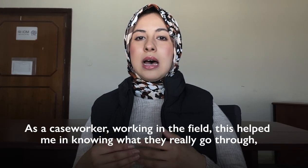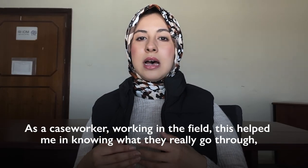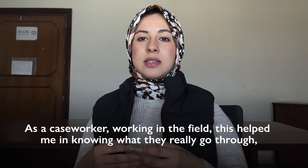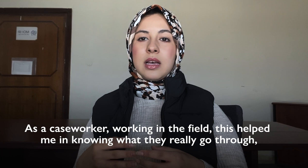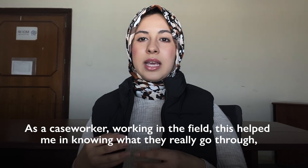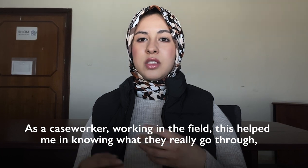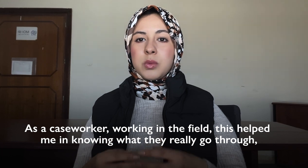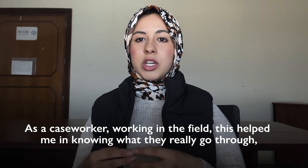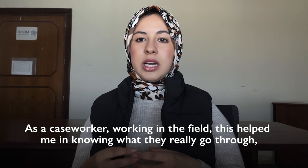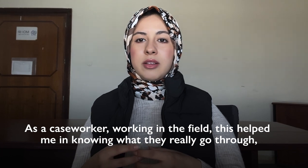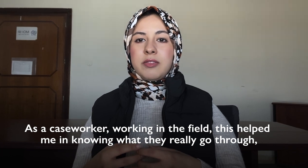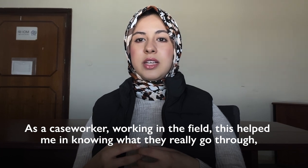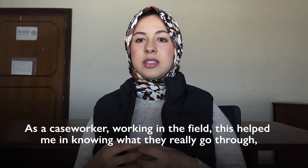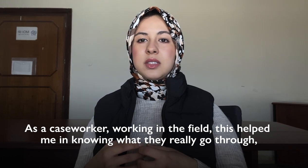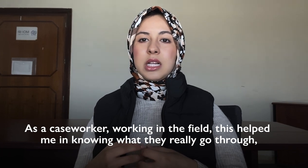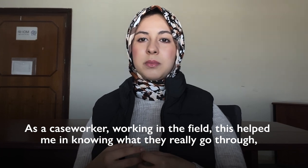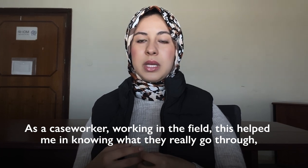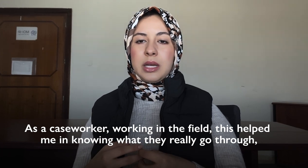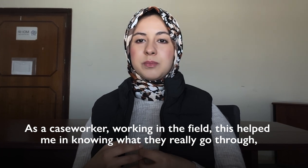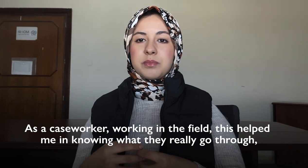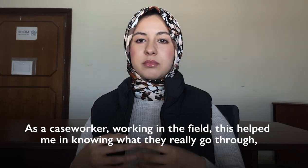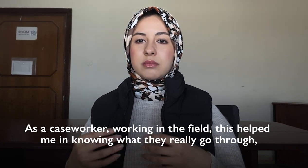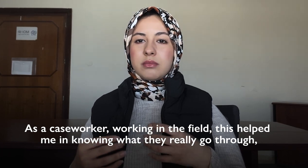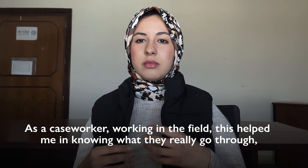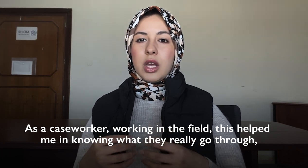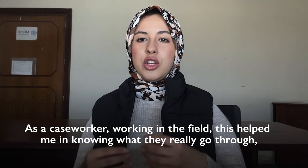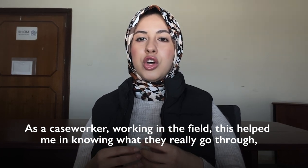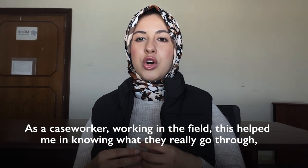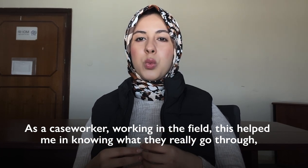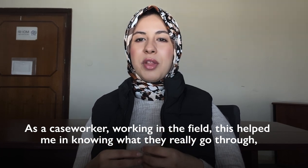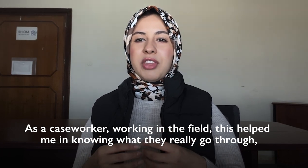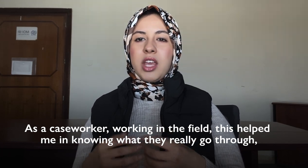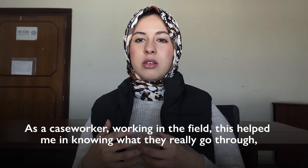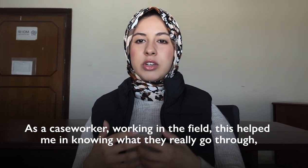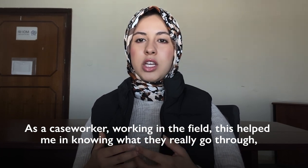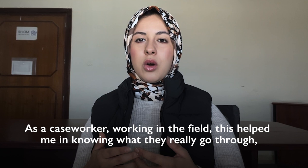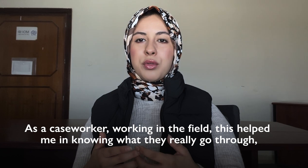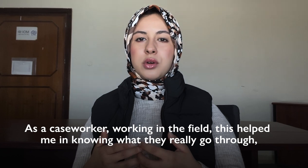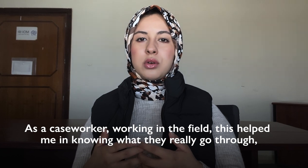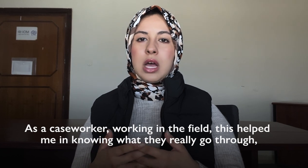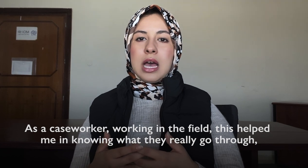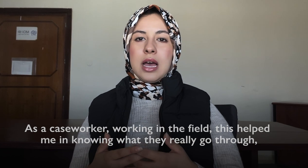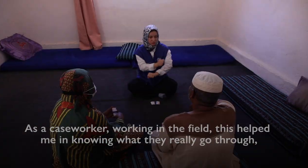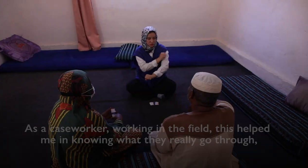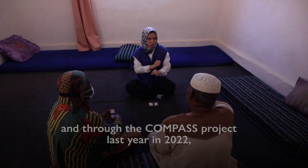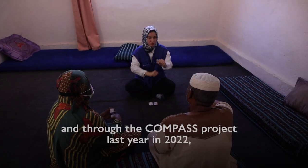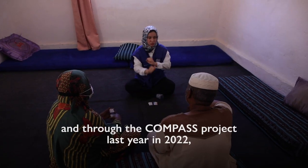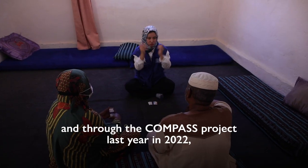As a caseworker in the field this helped me know what they really go through and through the project